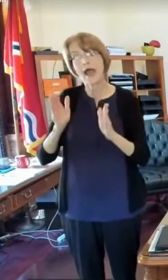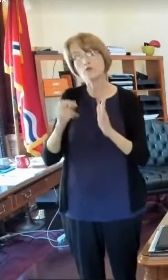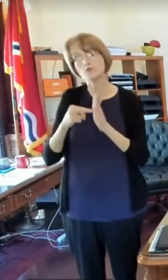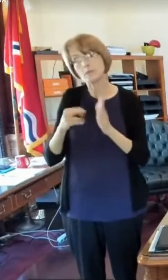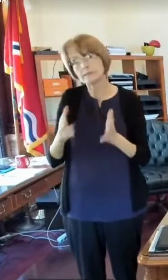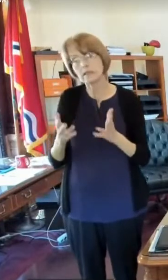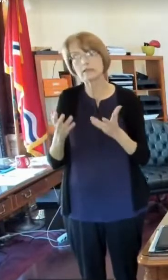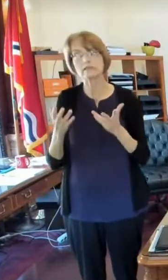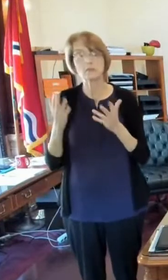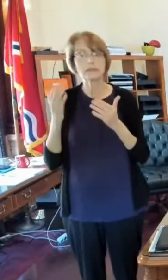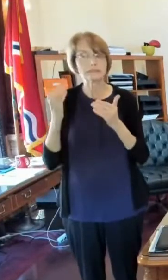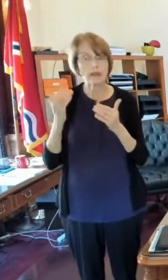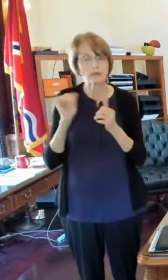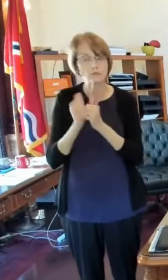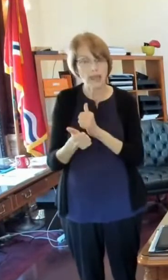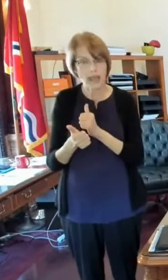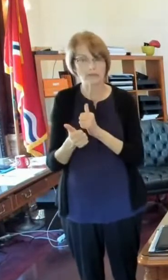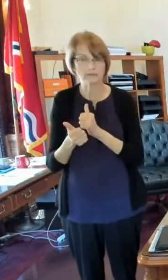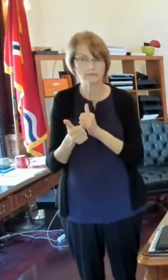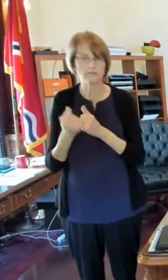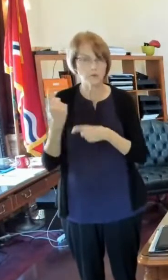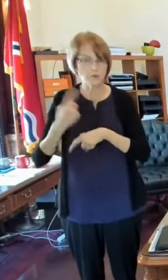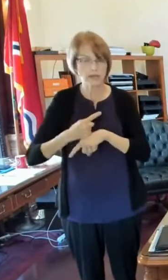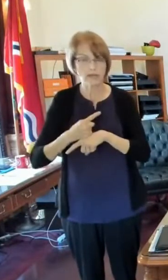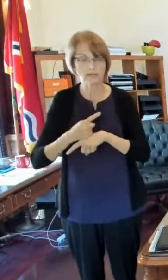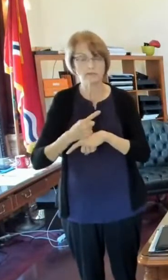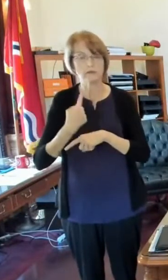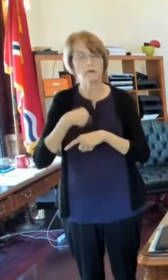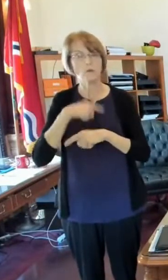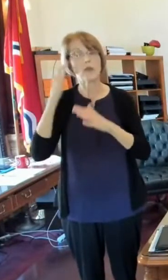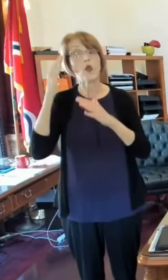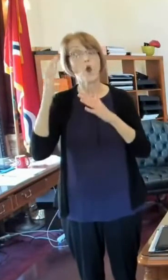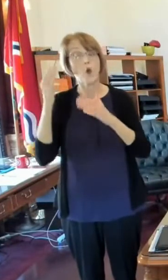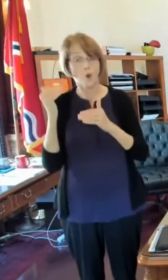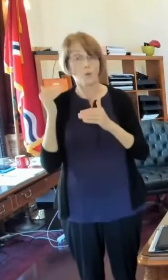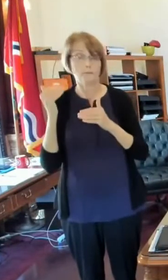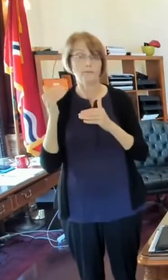days, but we're hopeful that we'll get some